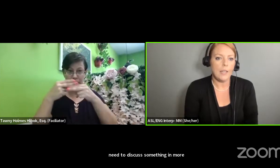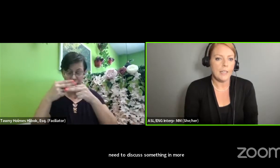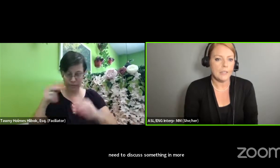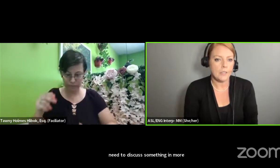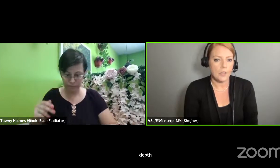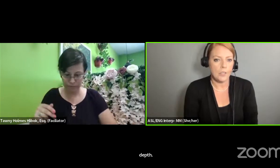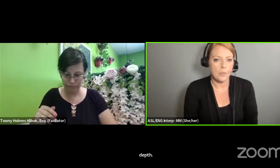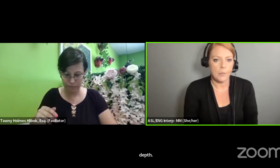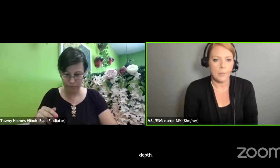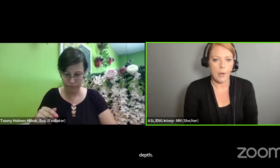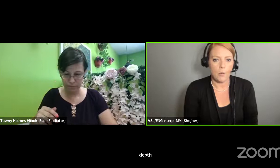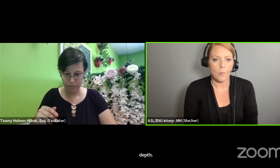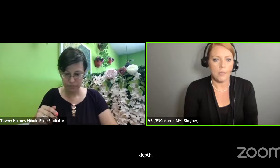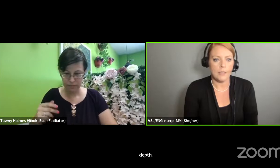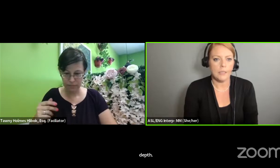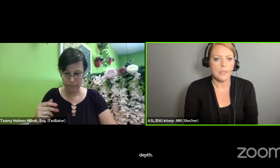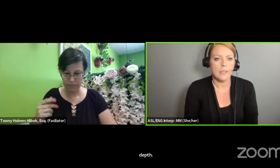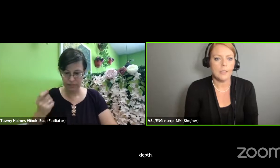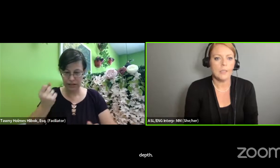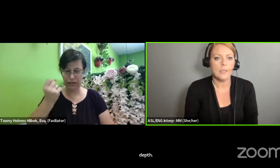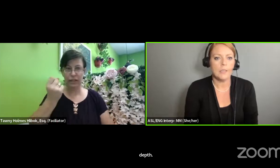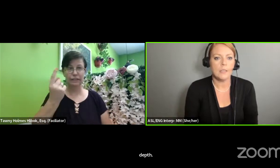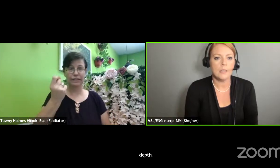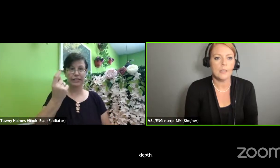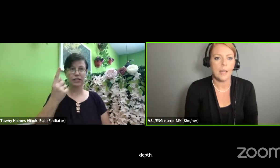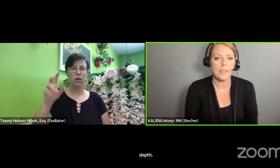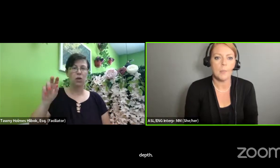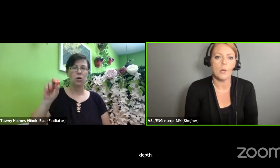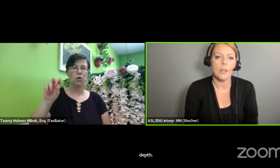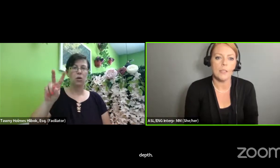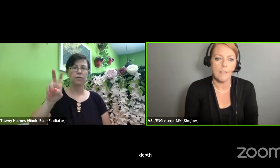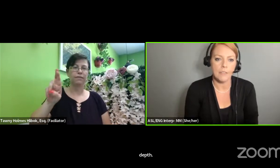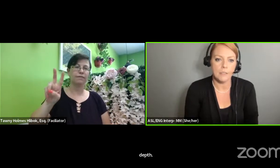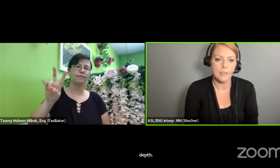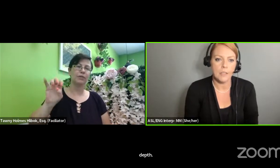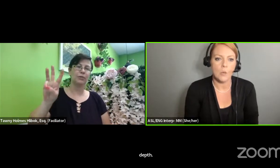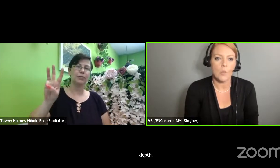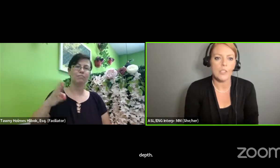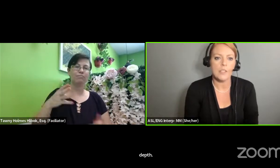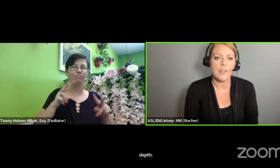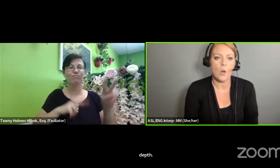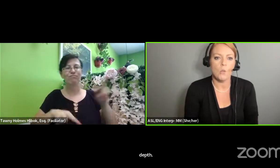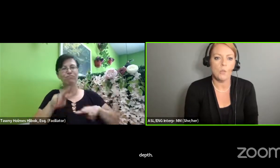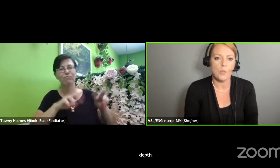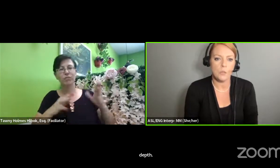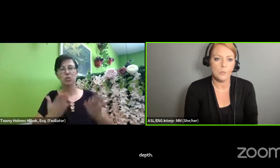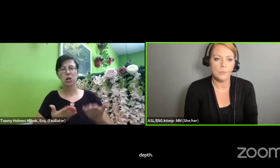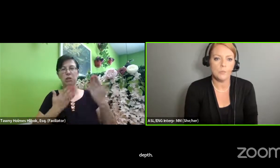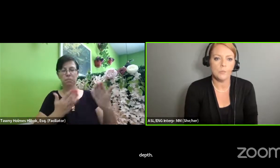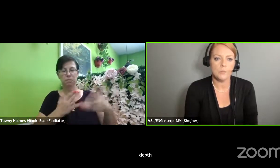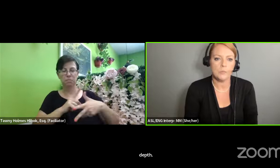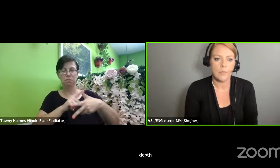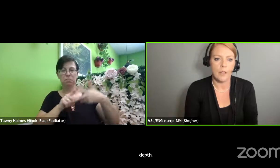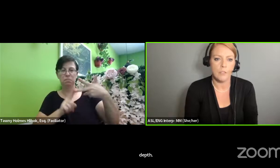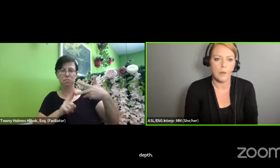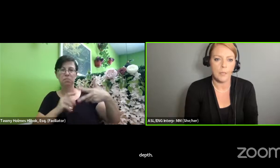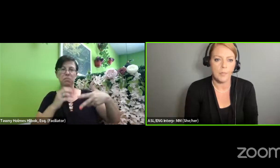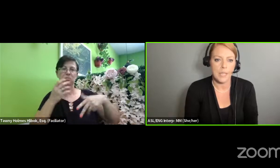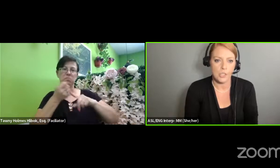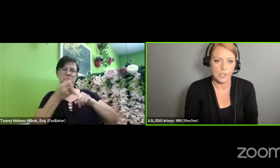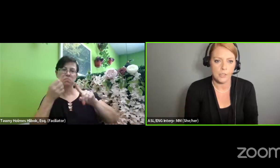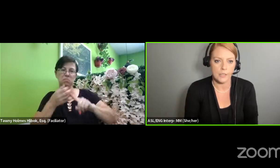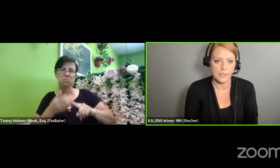We'll go ahead and get started with the PowerPoint. Slide number 11, which is the overview of